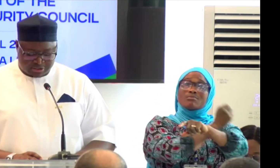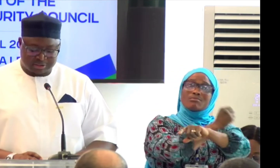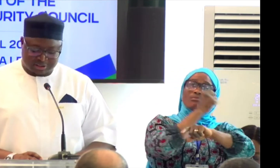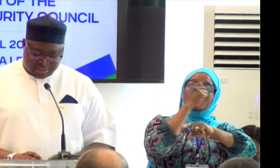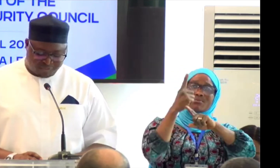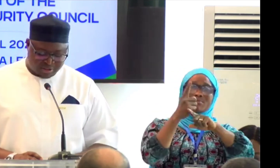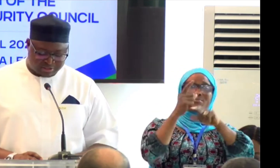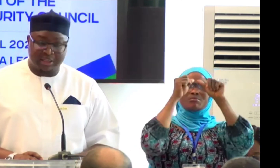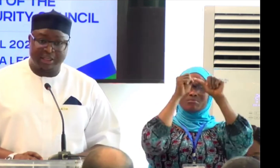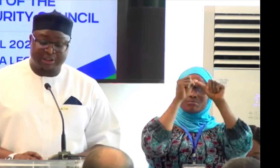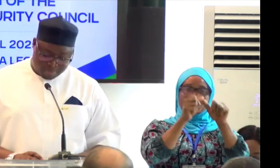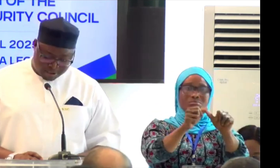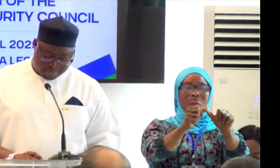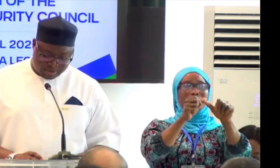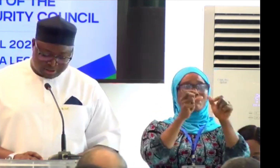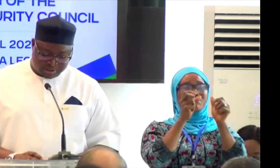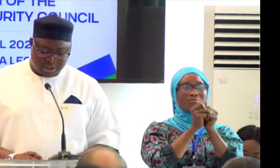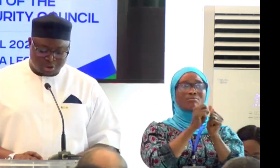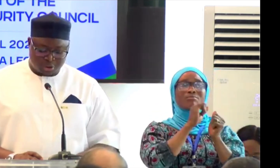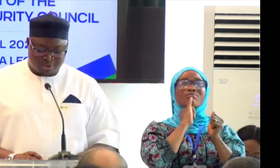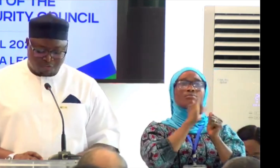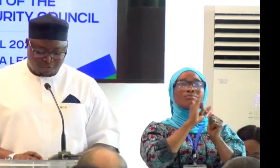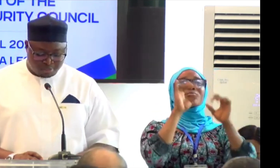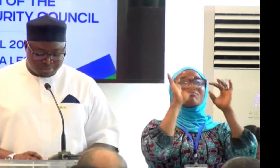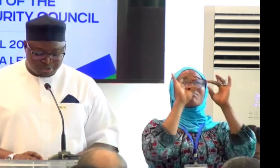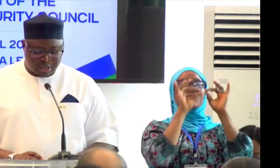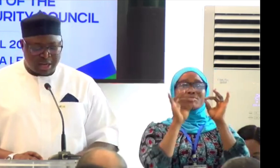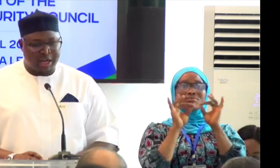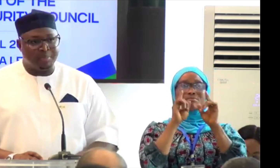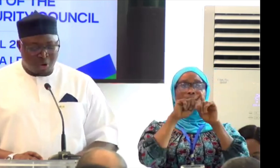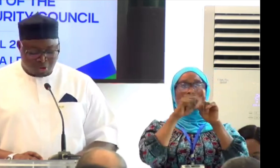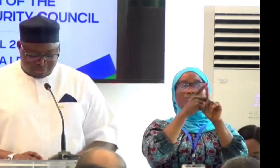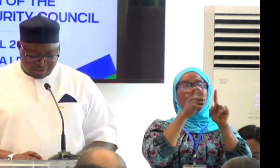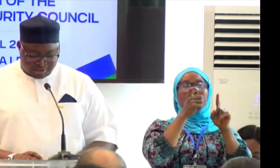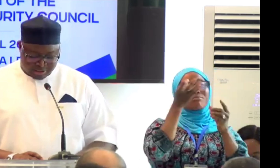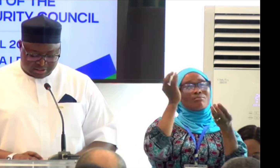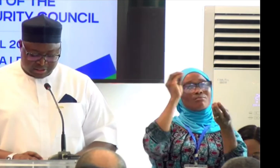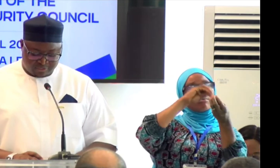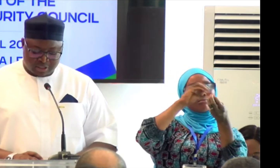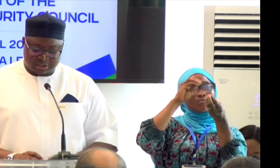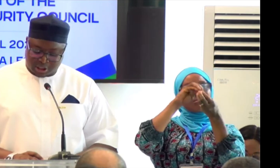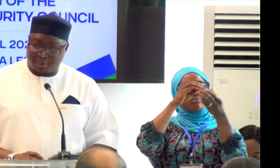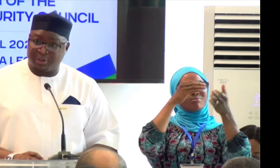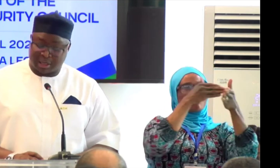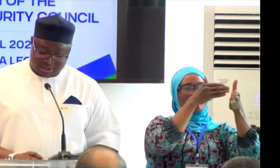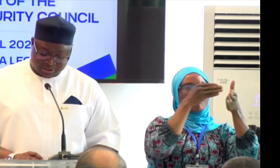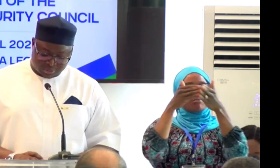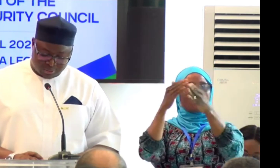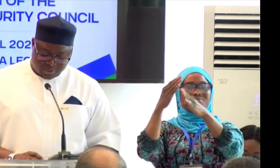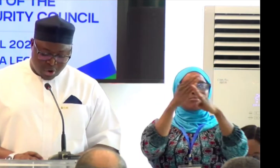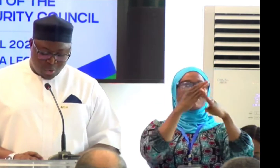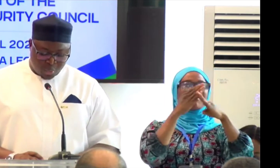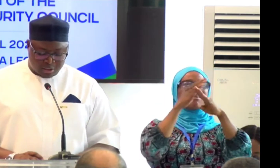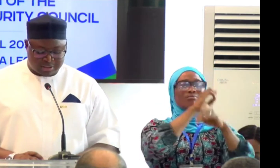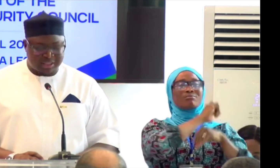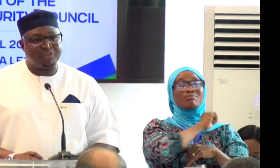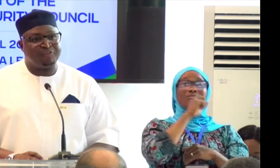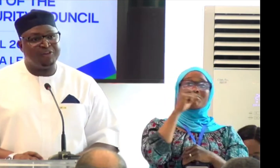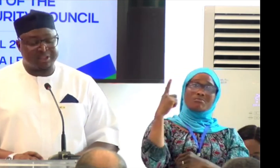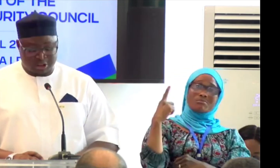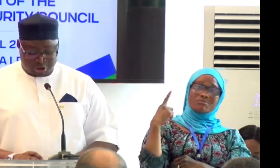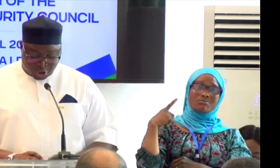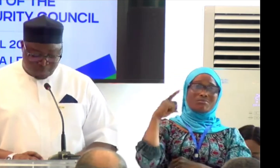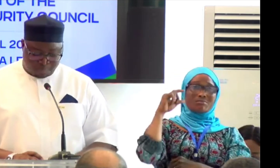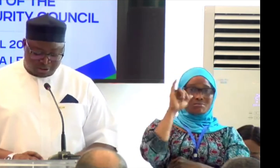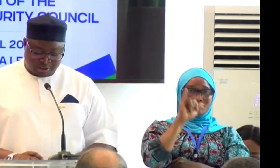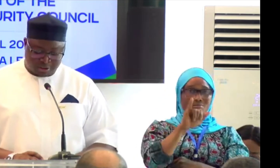remains steadfast in its commitment to a reformed and more representative Security Council, one that reflects